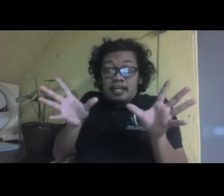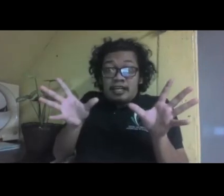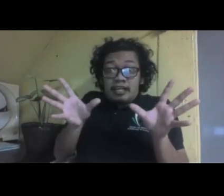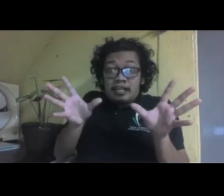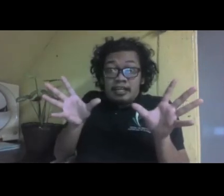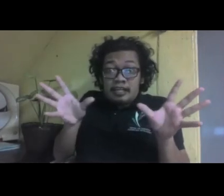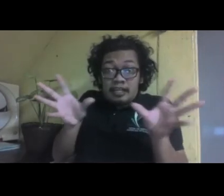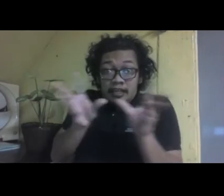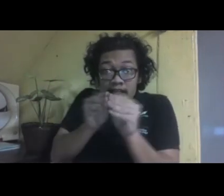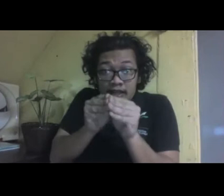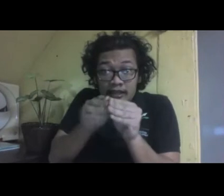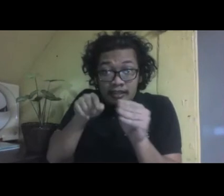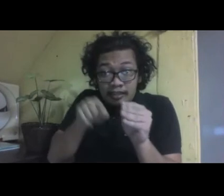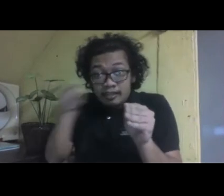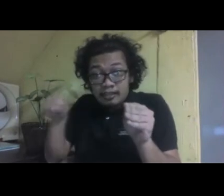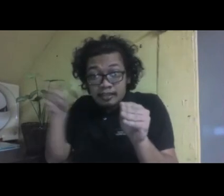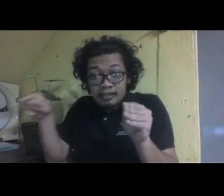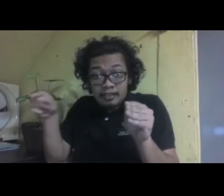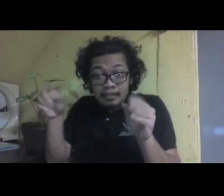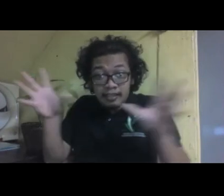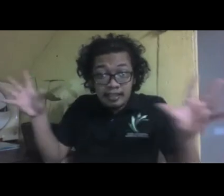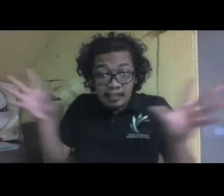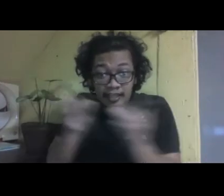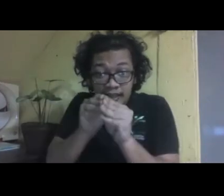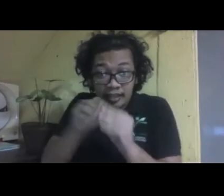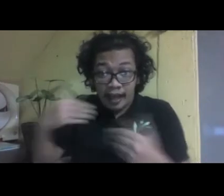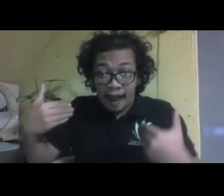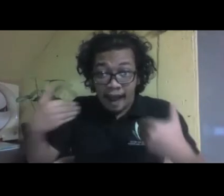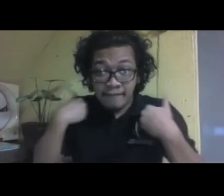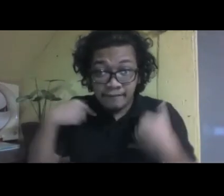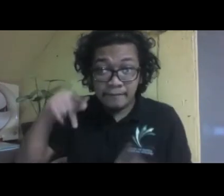minutes. Okay lang. Okay. Sige. Thank you.